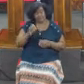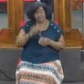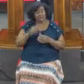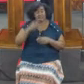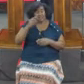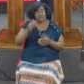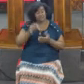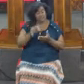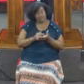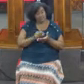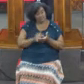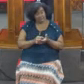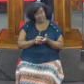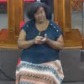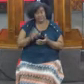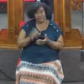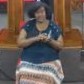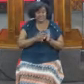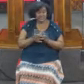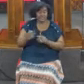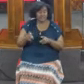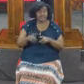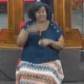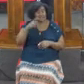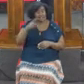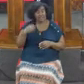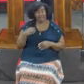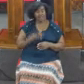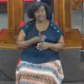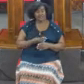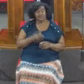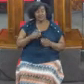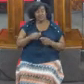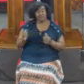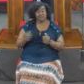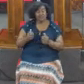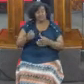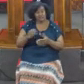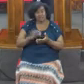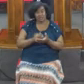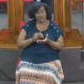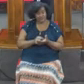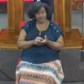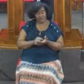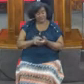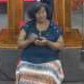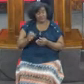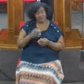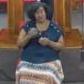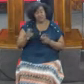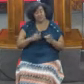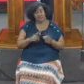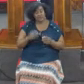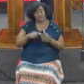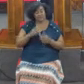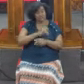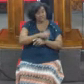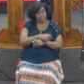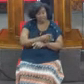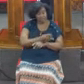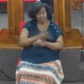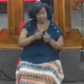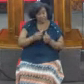the gospel. Jesus had equipped the disciples to do this most crucial job